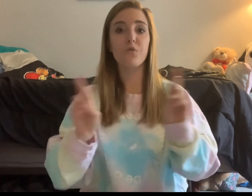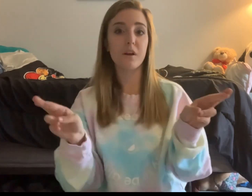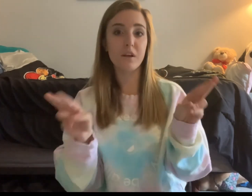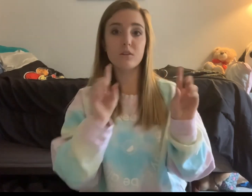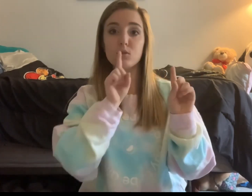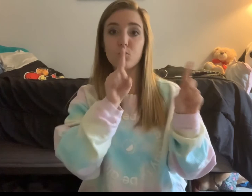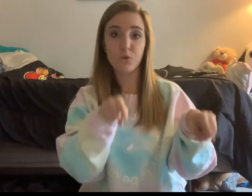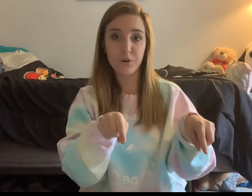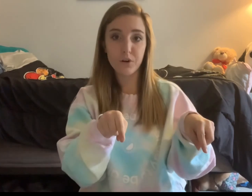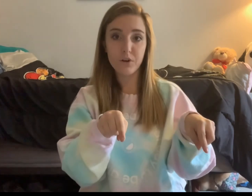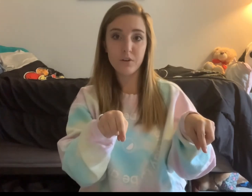Ready to order,